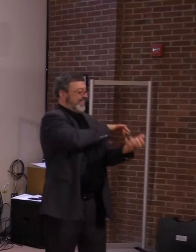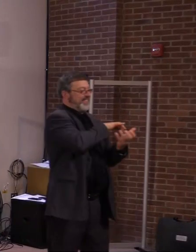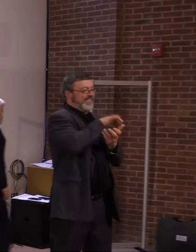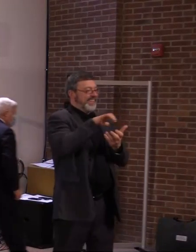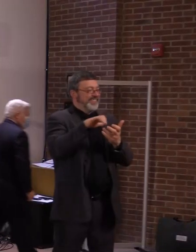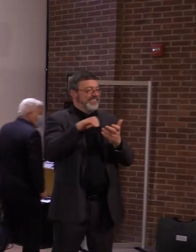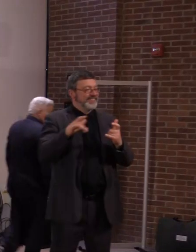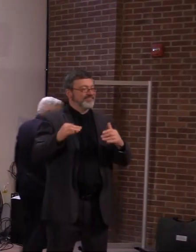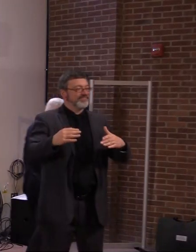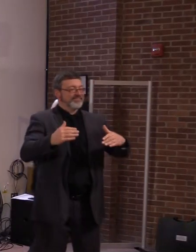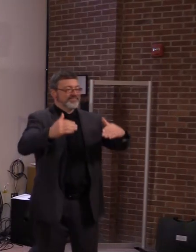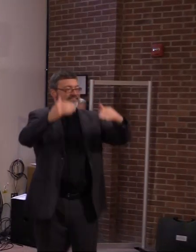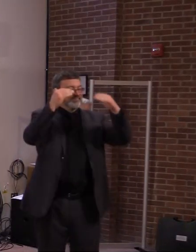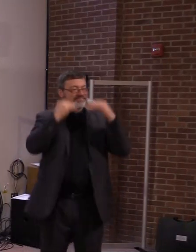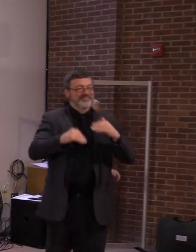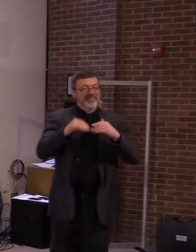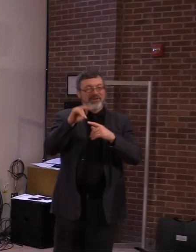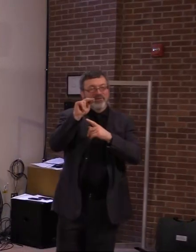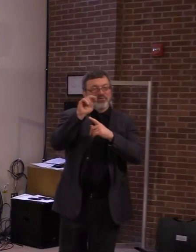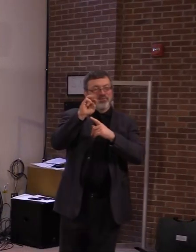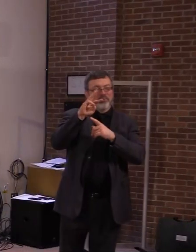Express.